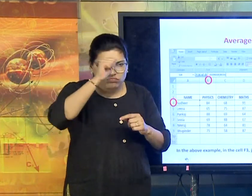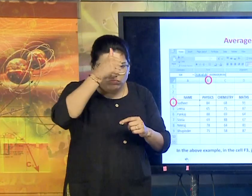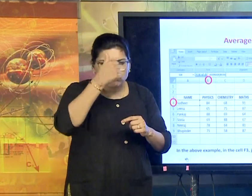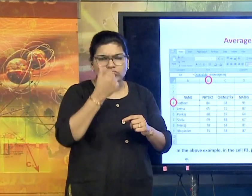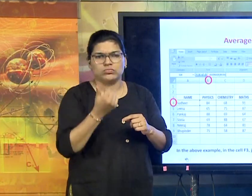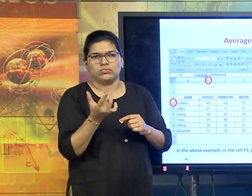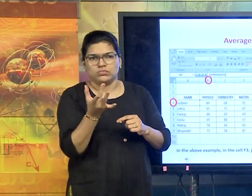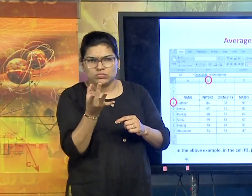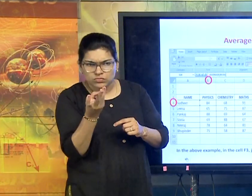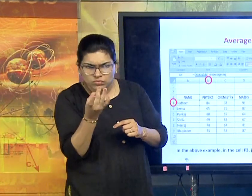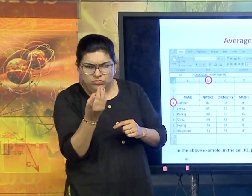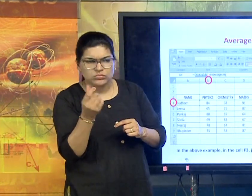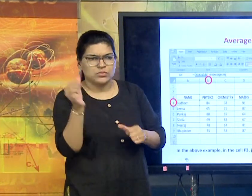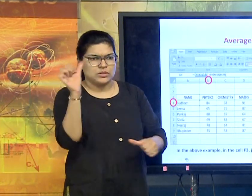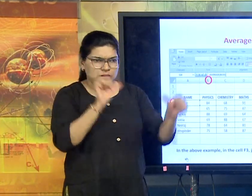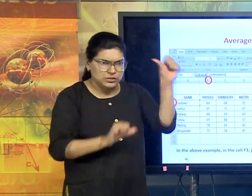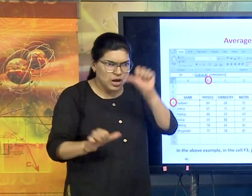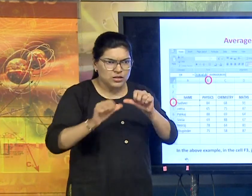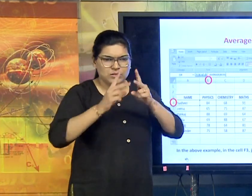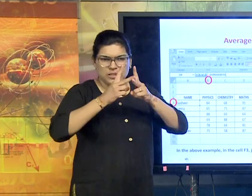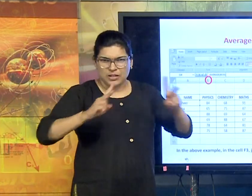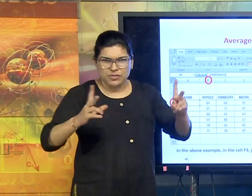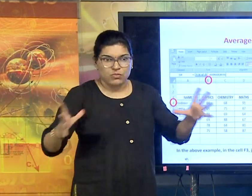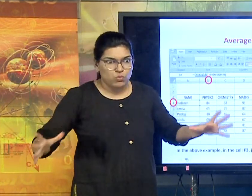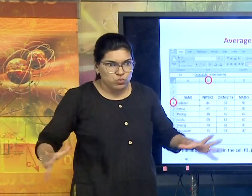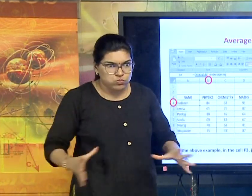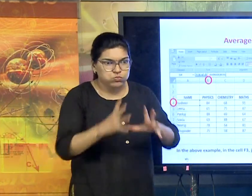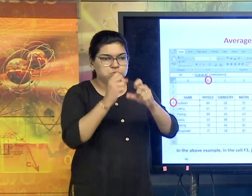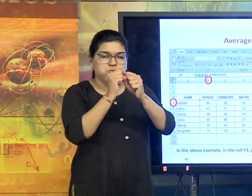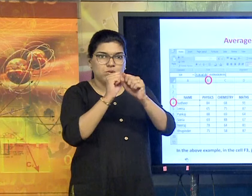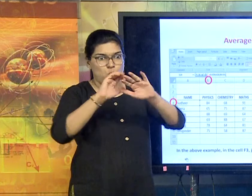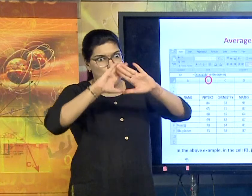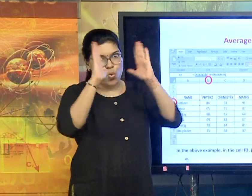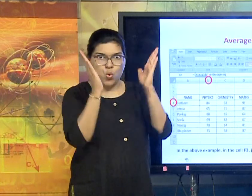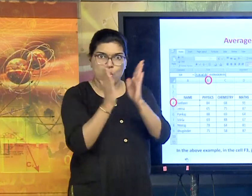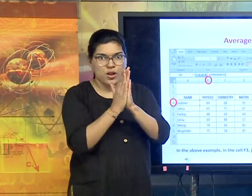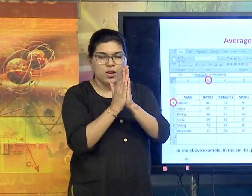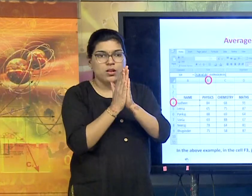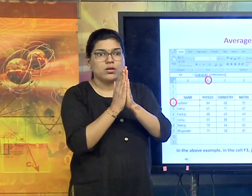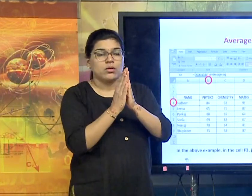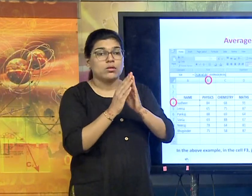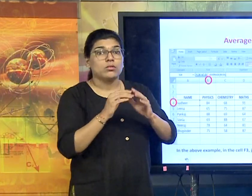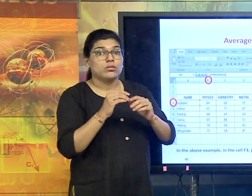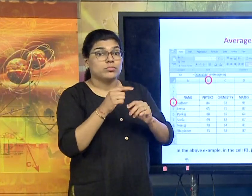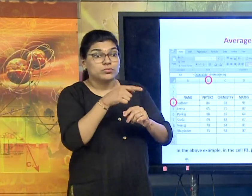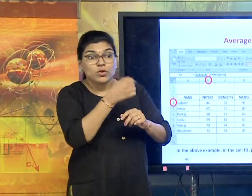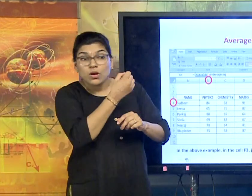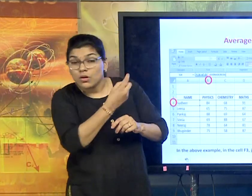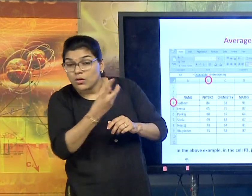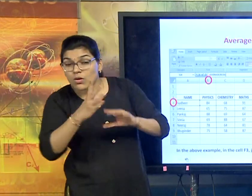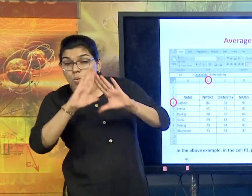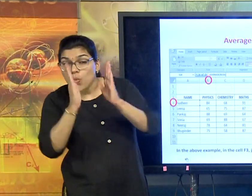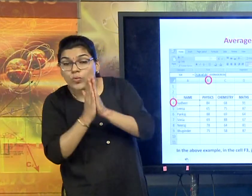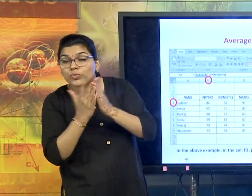finding percentages. In mathematics or in different subjects, whenever we have to find